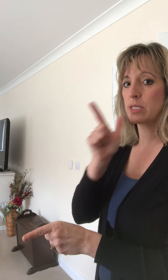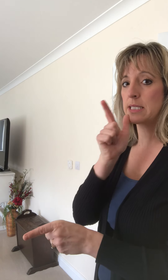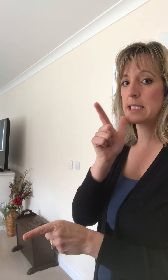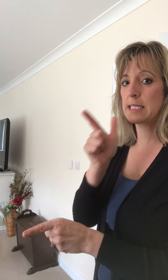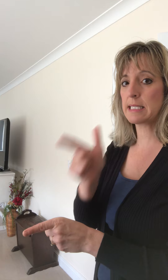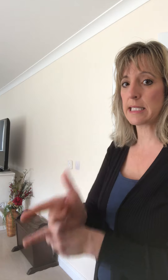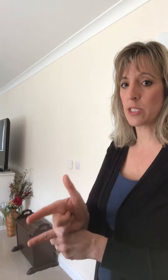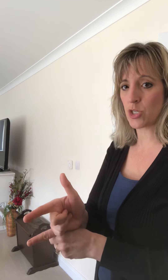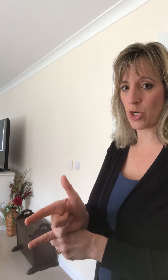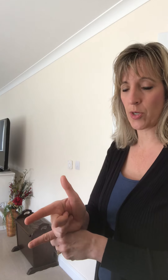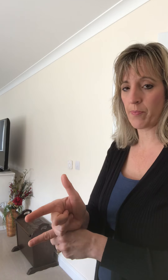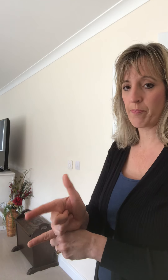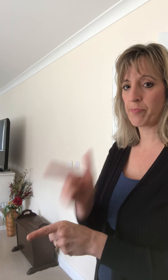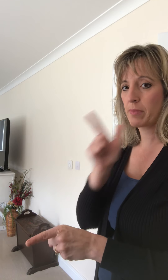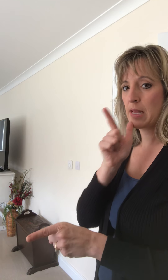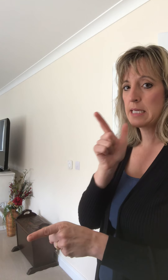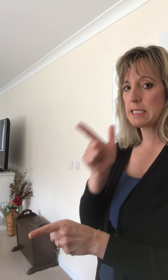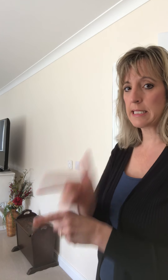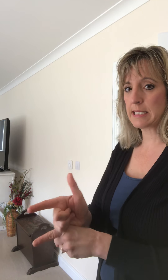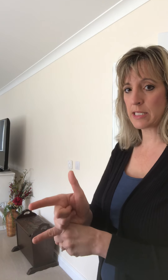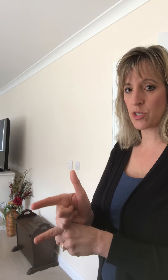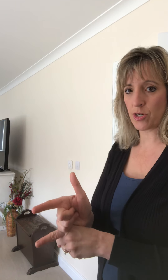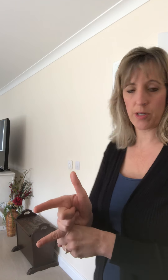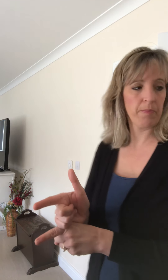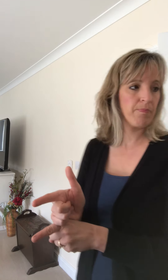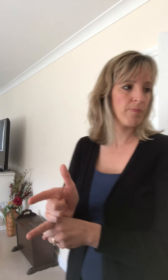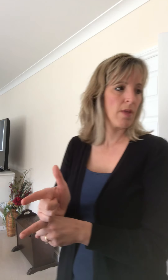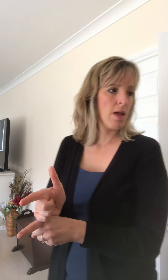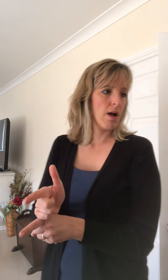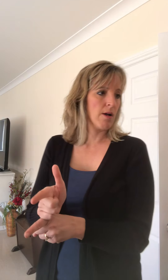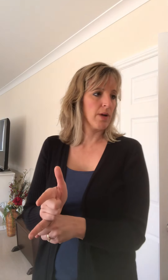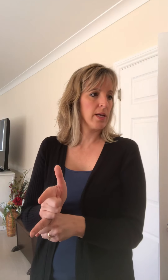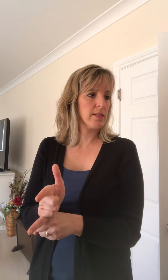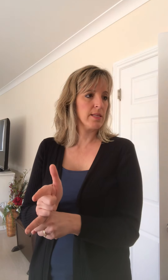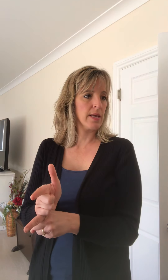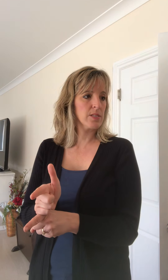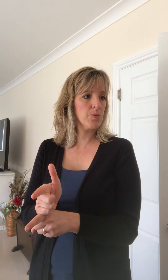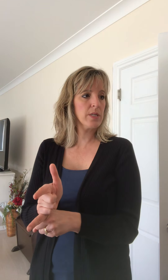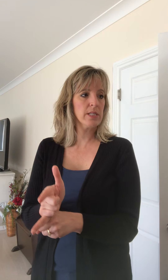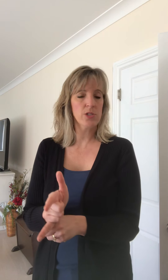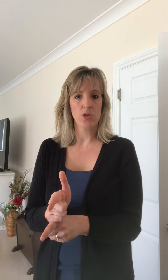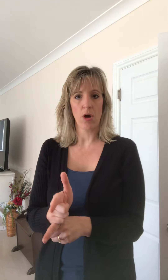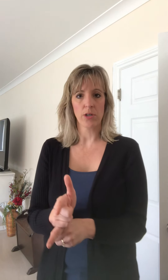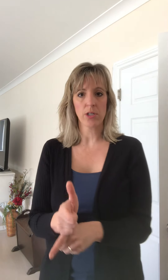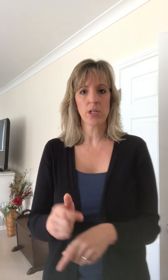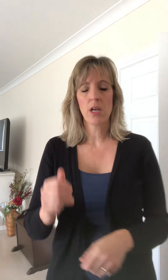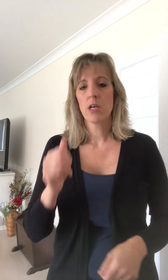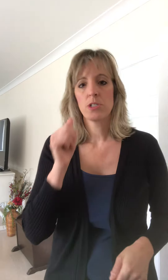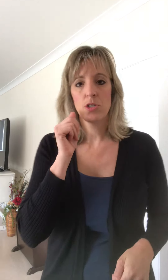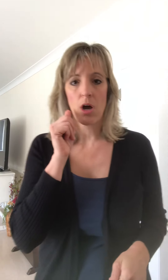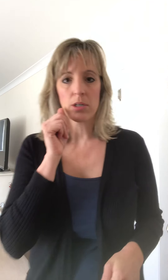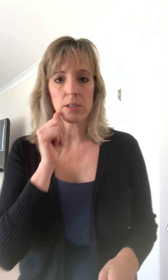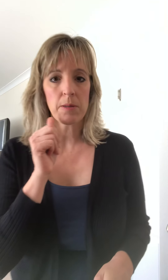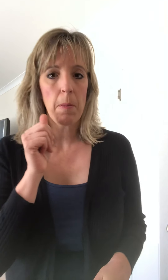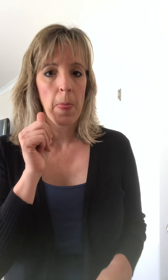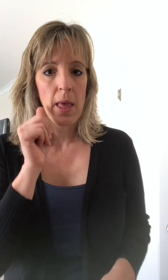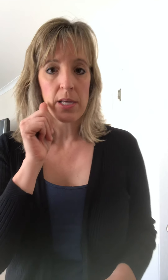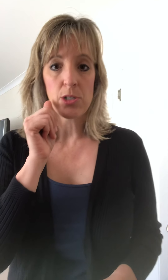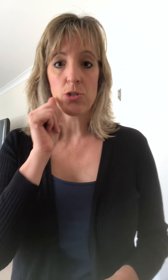is sister, sister. All right, the next one is daughter. Daughter is you